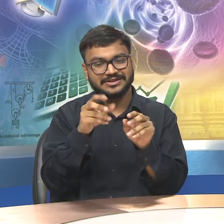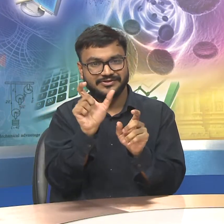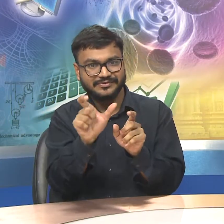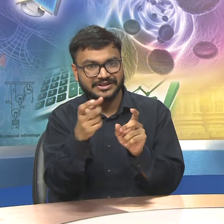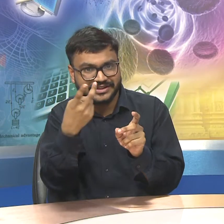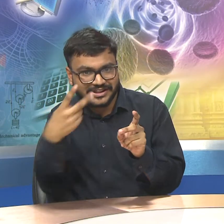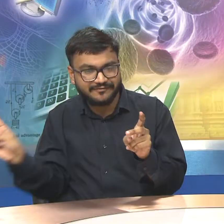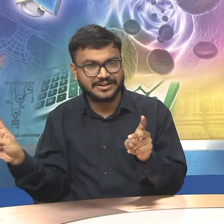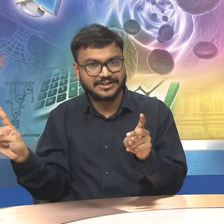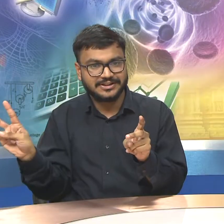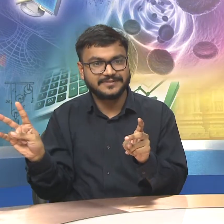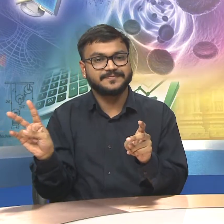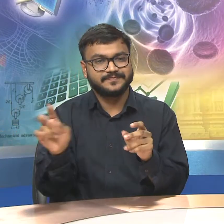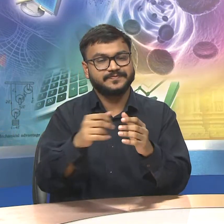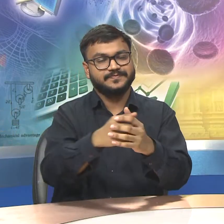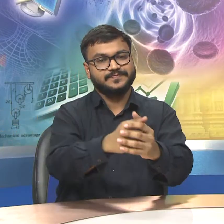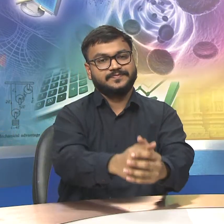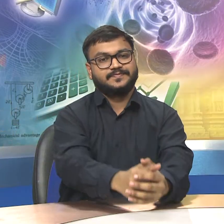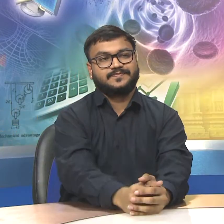but movement is different.